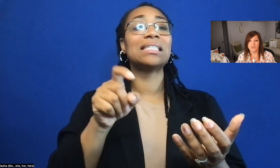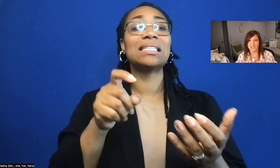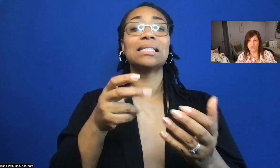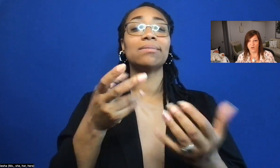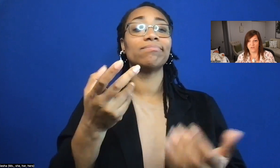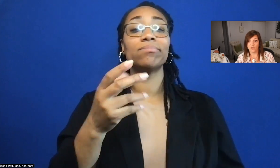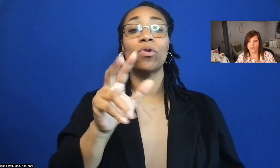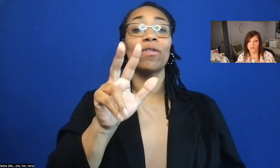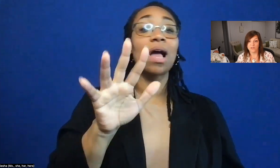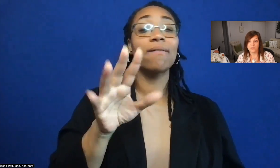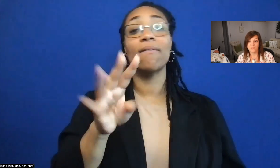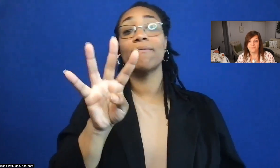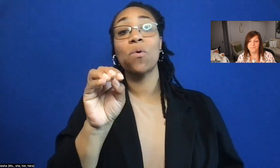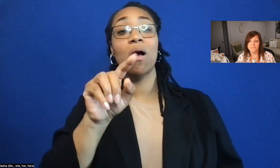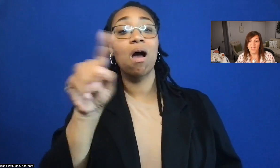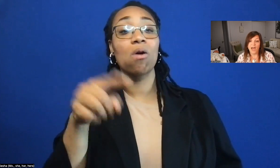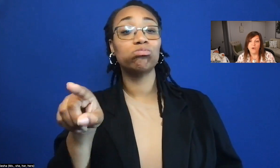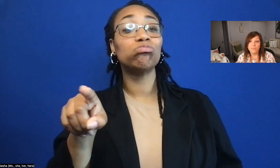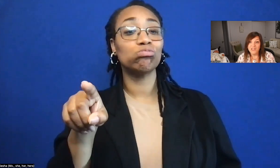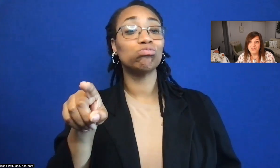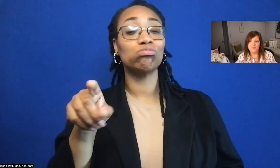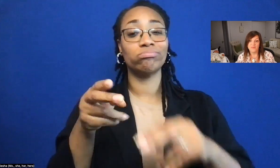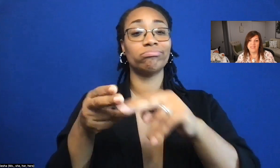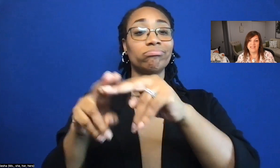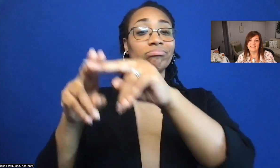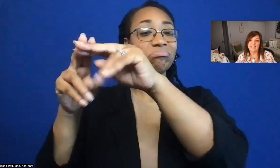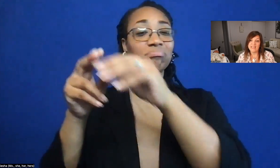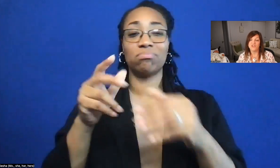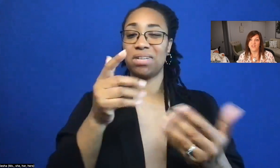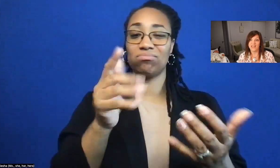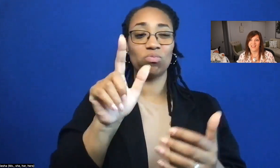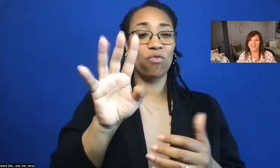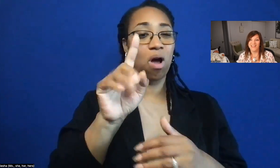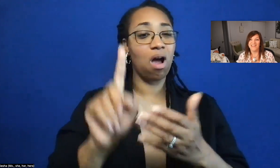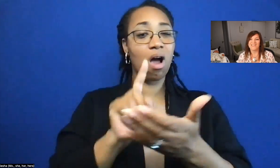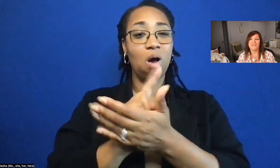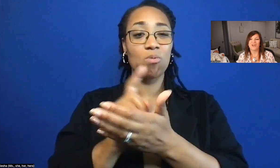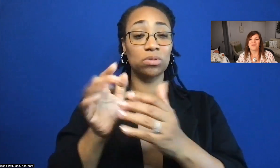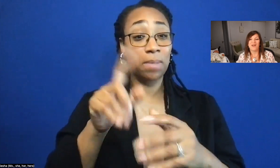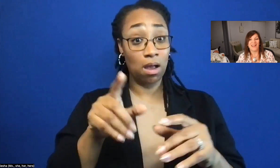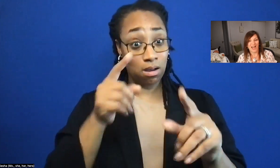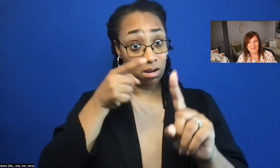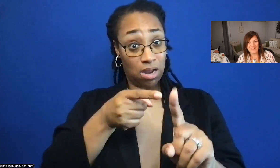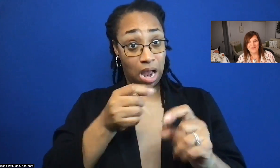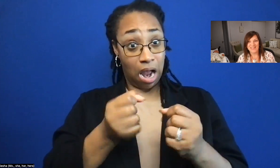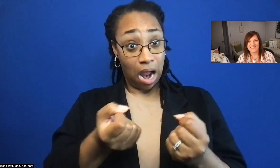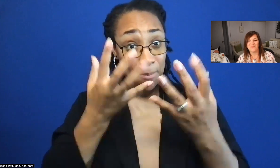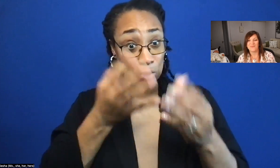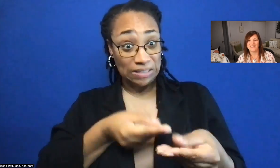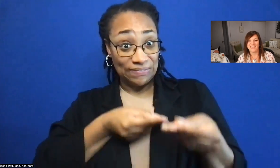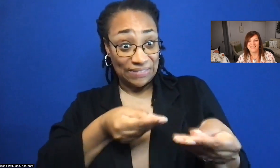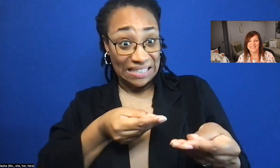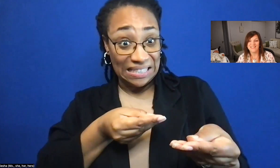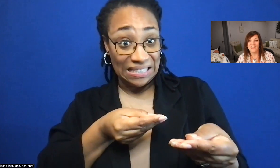milk in 24 hours. How much your baby gets at each feeding is determined by how many feedings